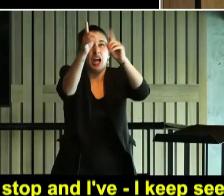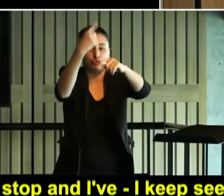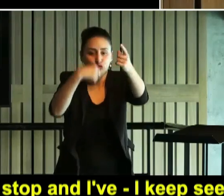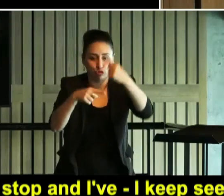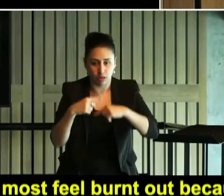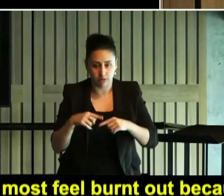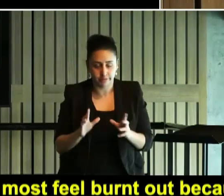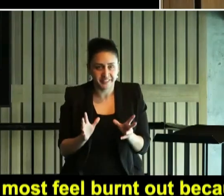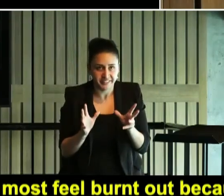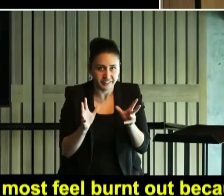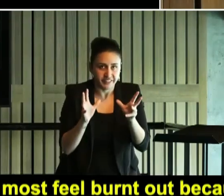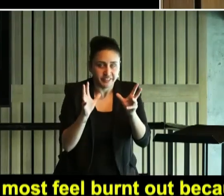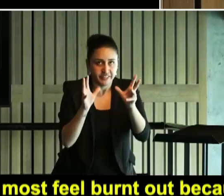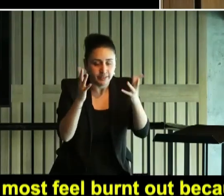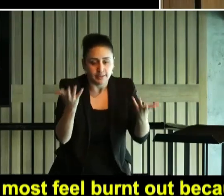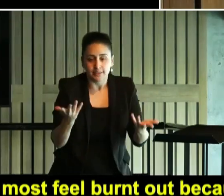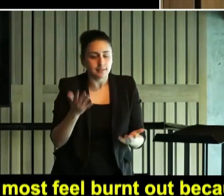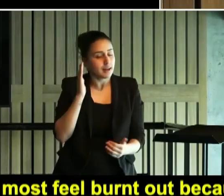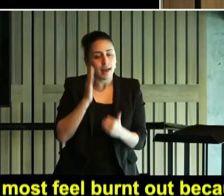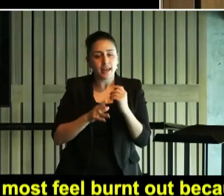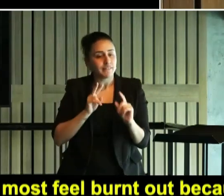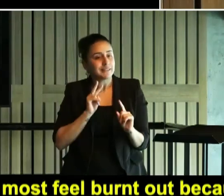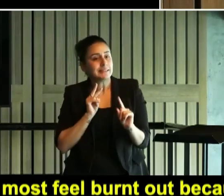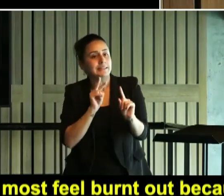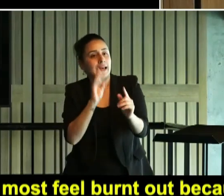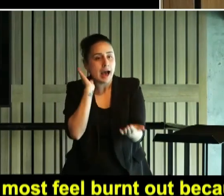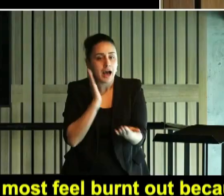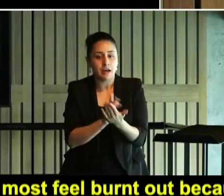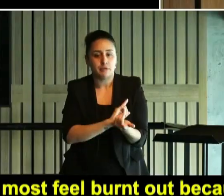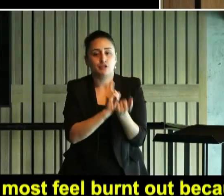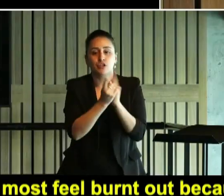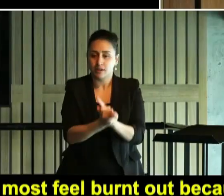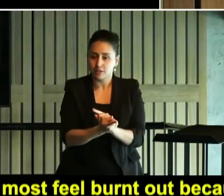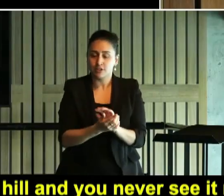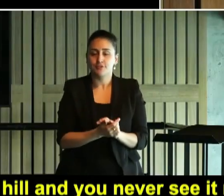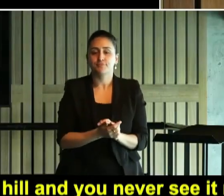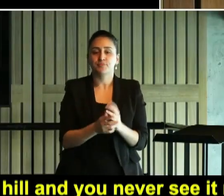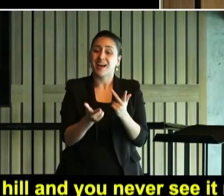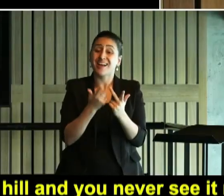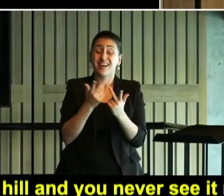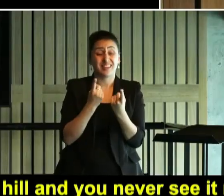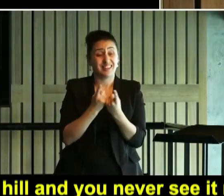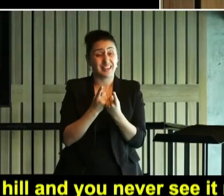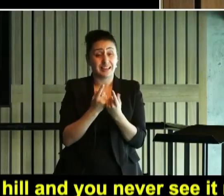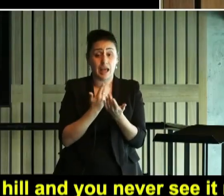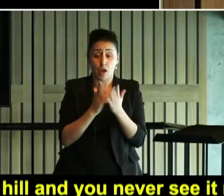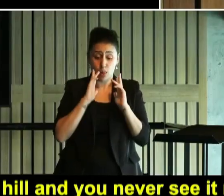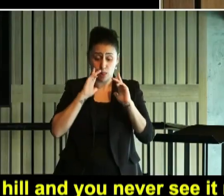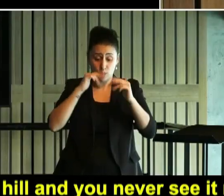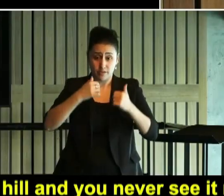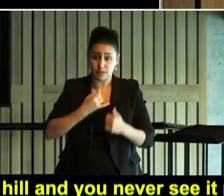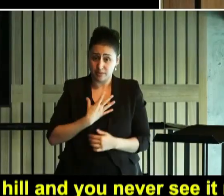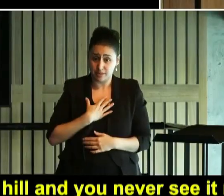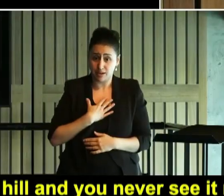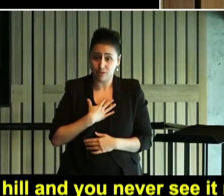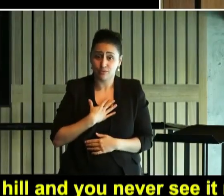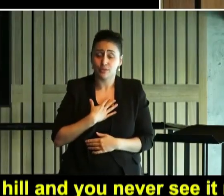see the impact. But I guess the other thing that I do to sustain myself